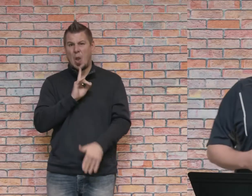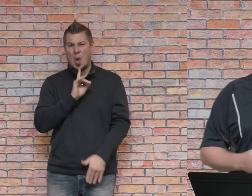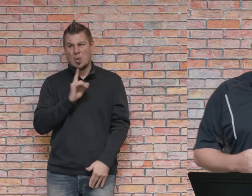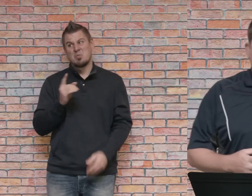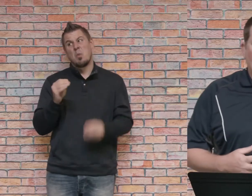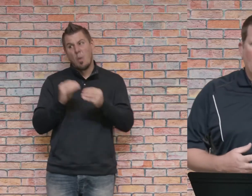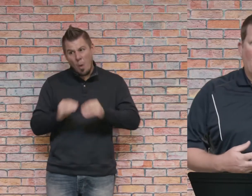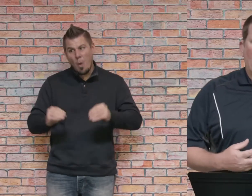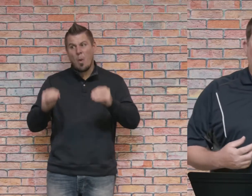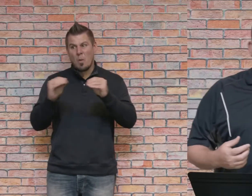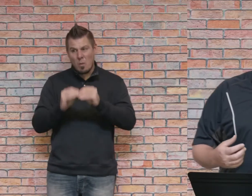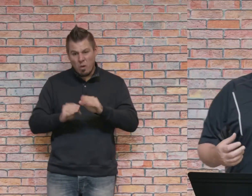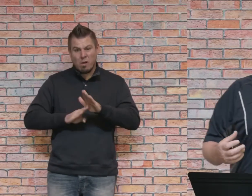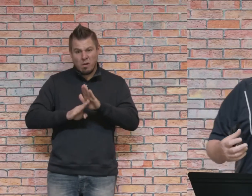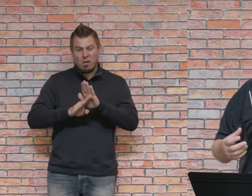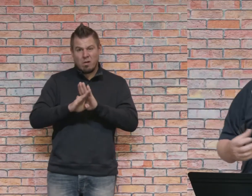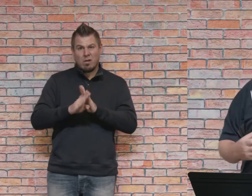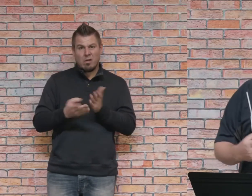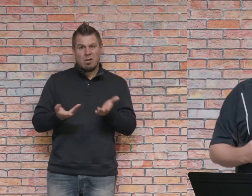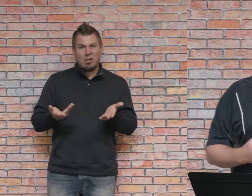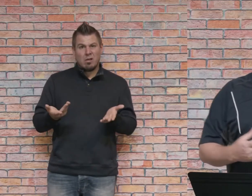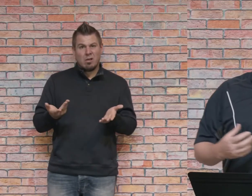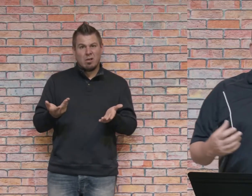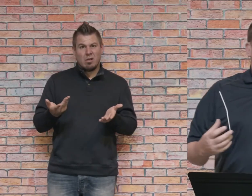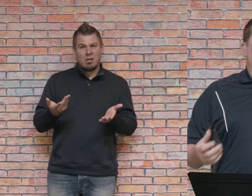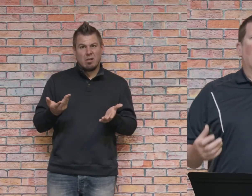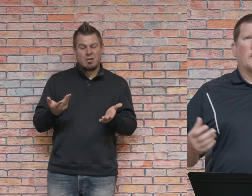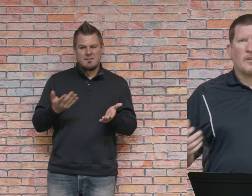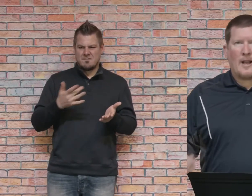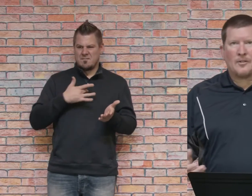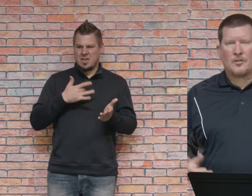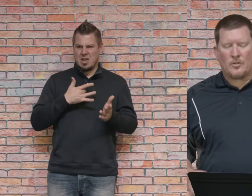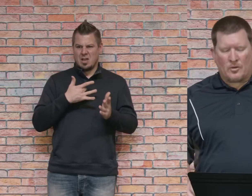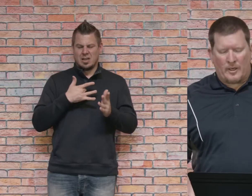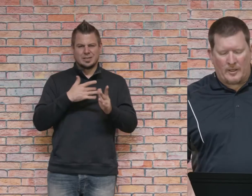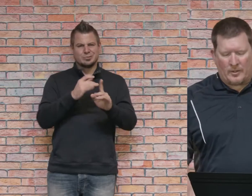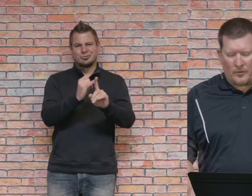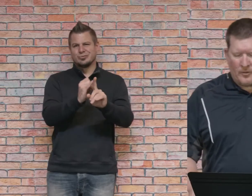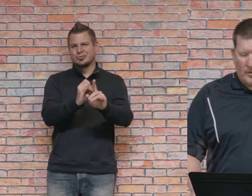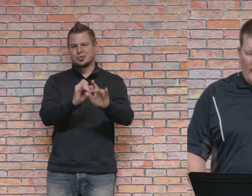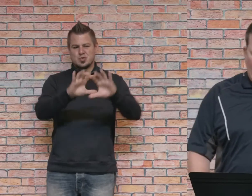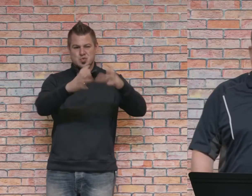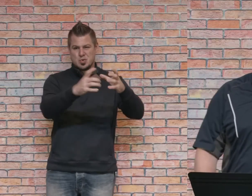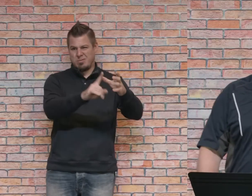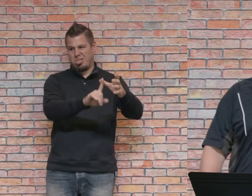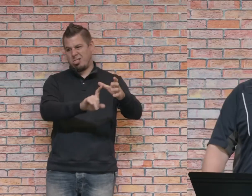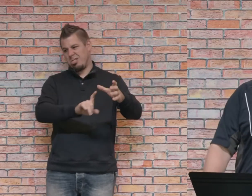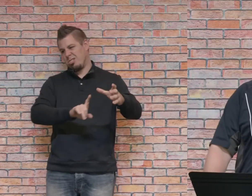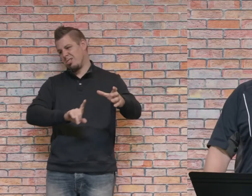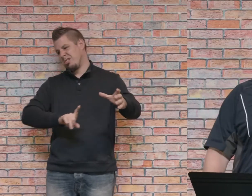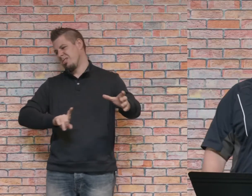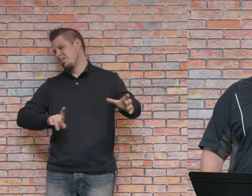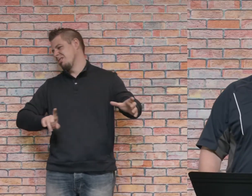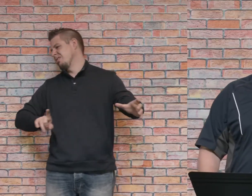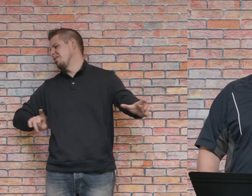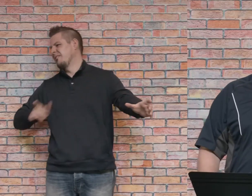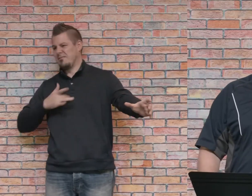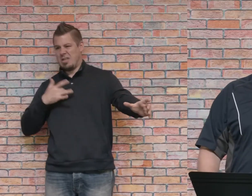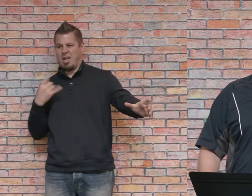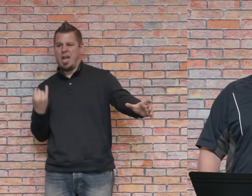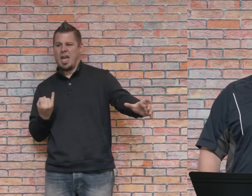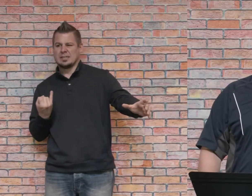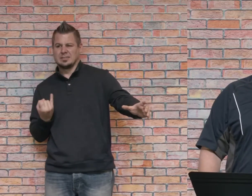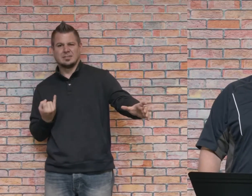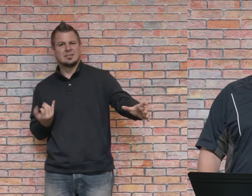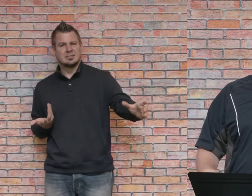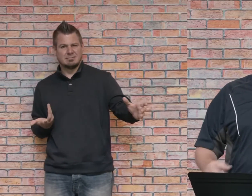distancing that they're calling it, it makes you withdraw because you're worried, you're not sure, and you're feeling isolated. But